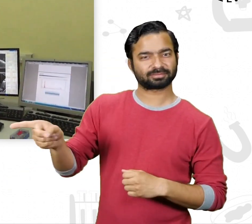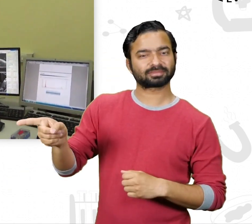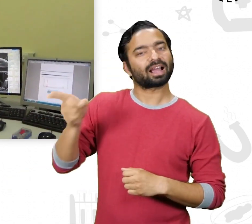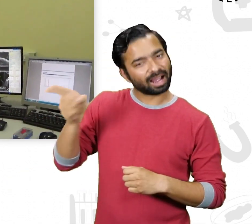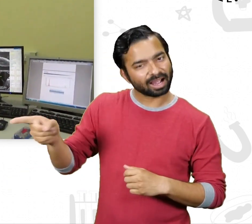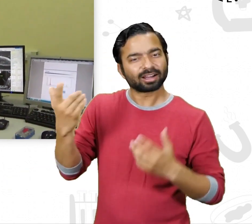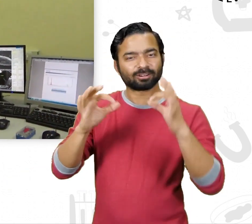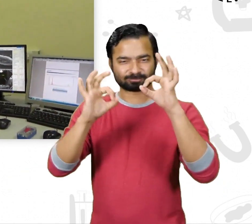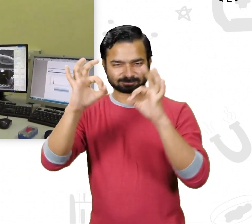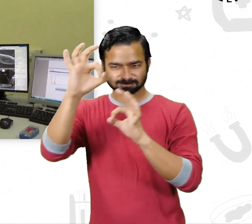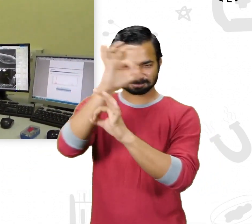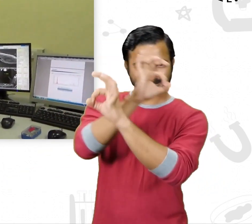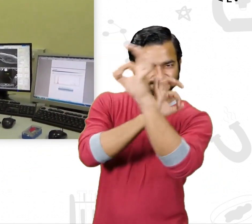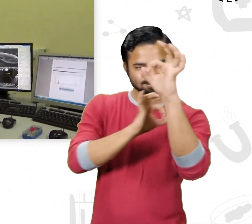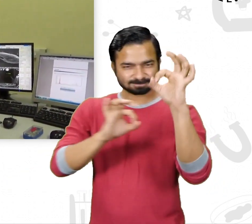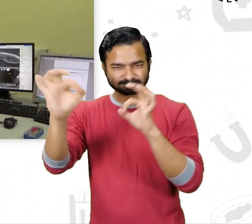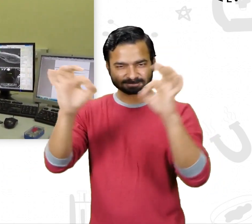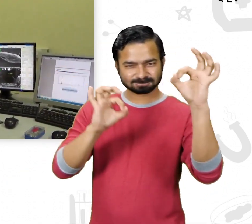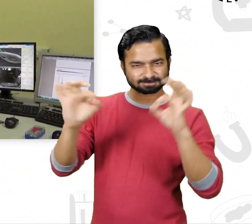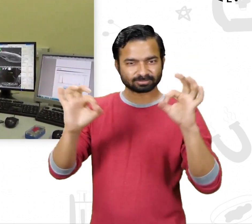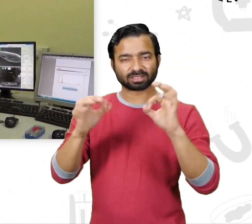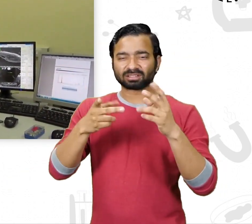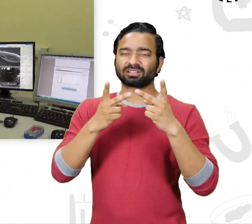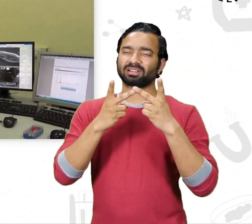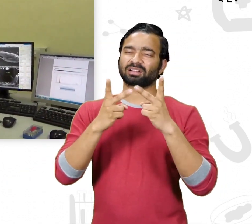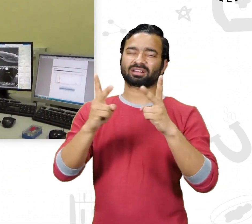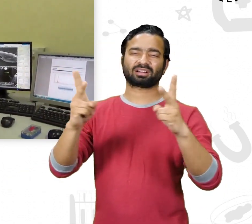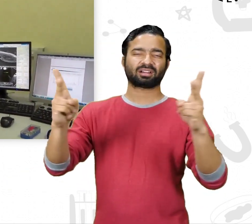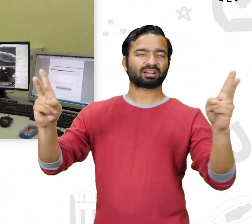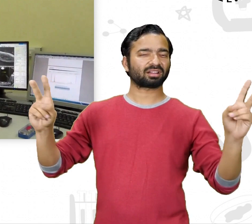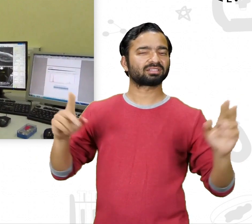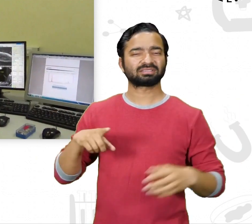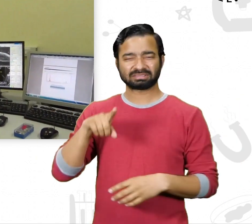nanoparticles synthesized by our scientists, we can confirm by the